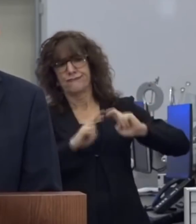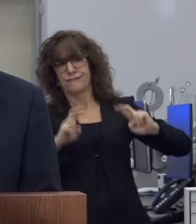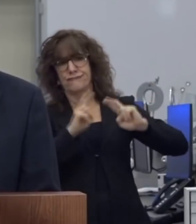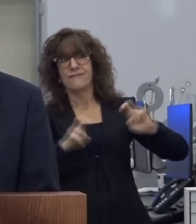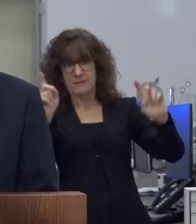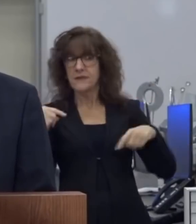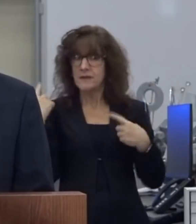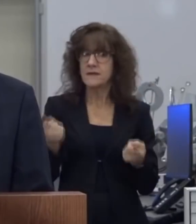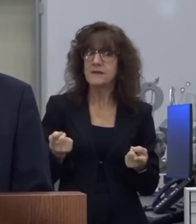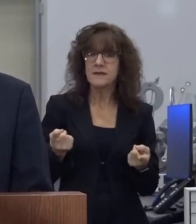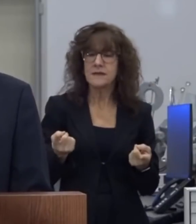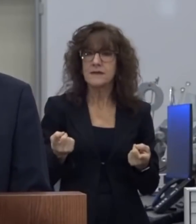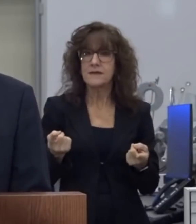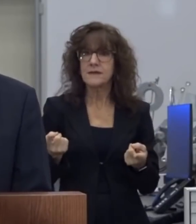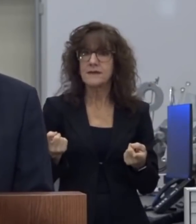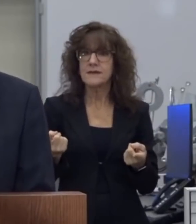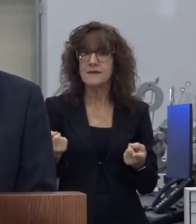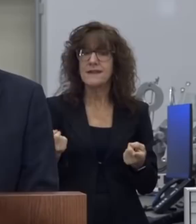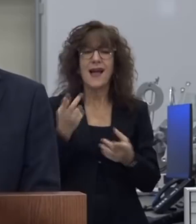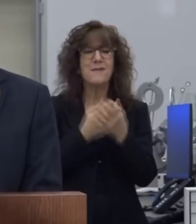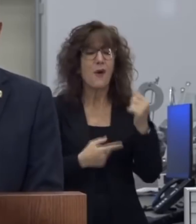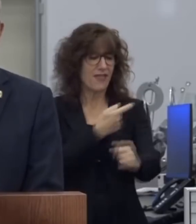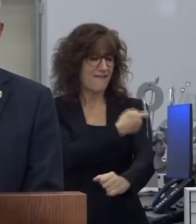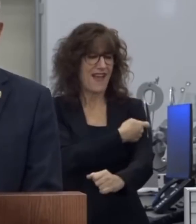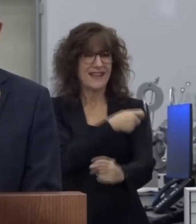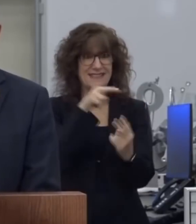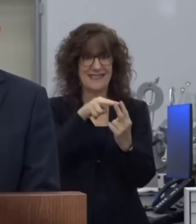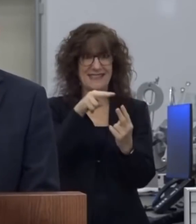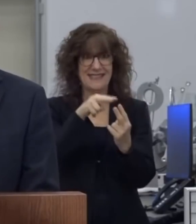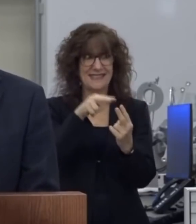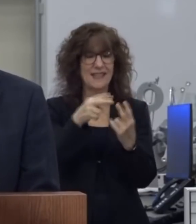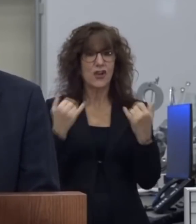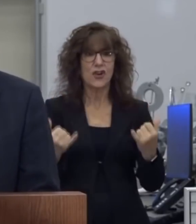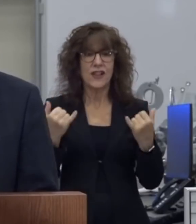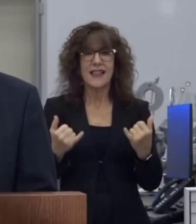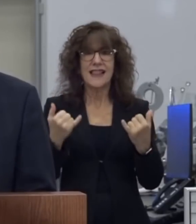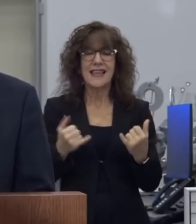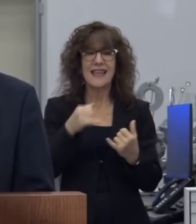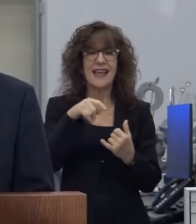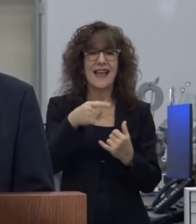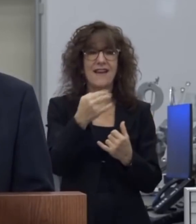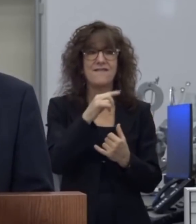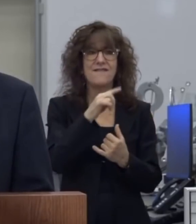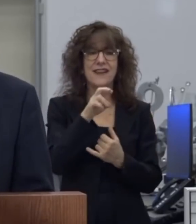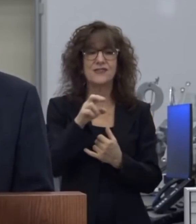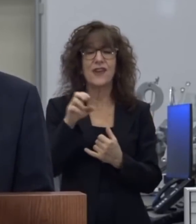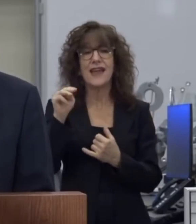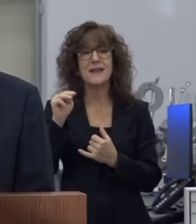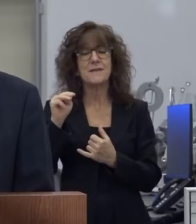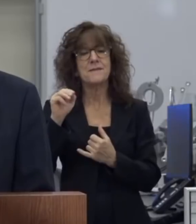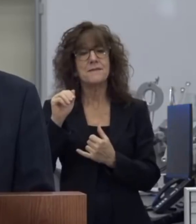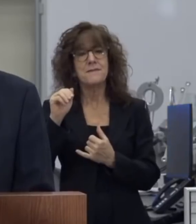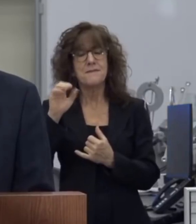for a while now. Both these vaccines that have currently emerged, both Pfizer and Moderna, report